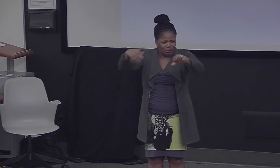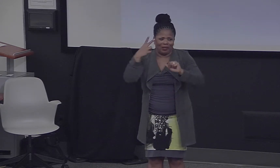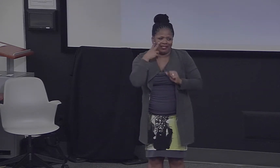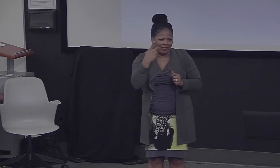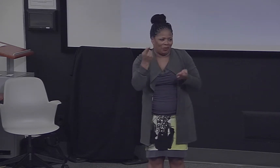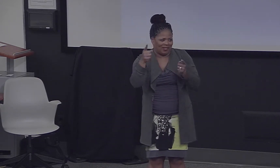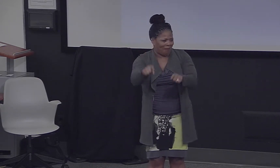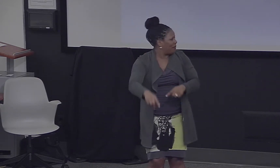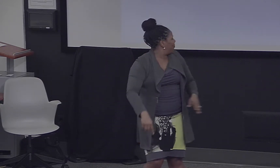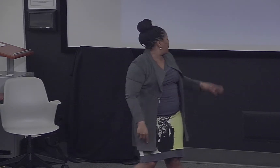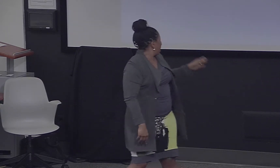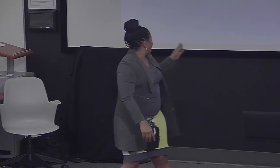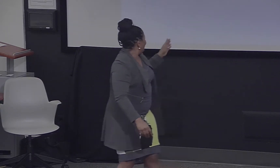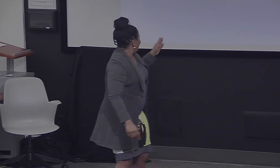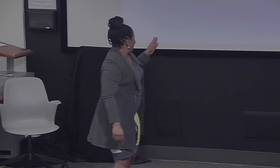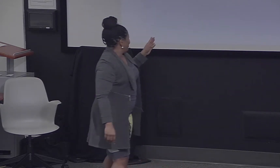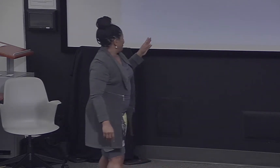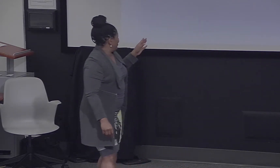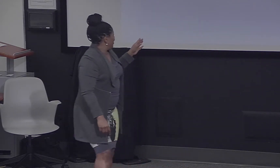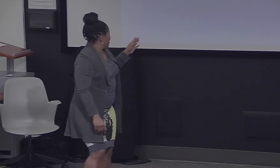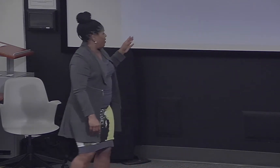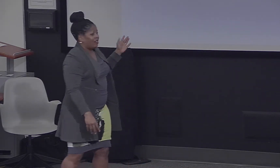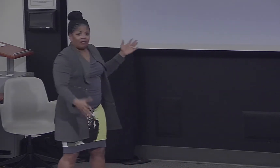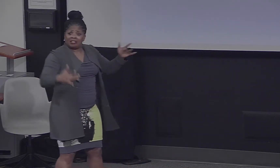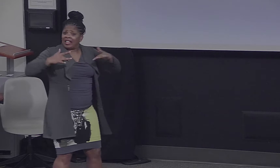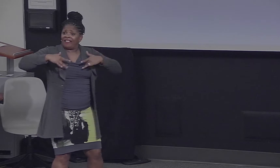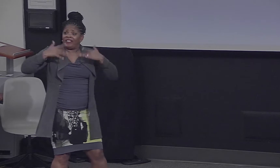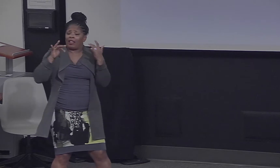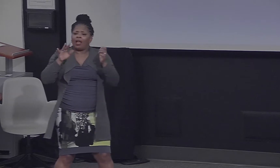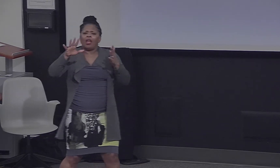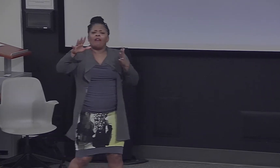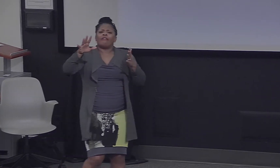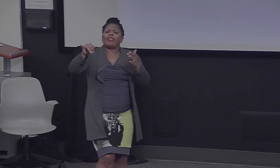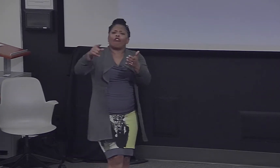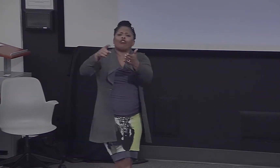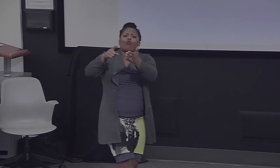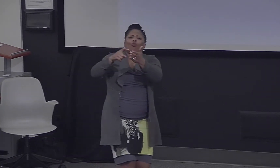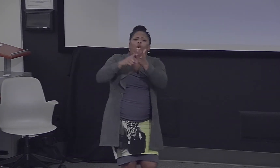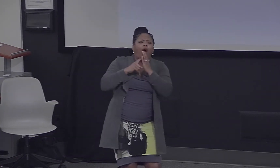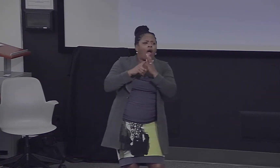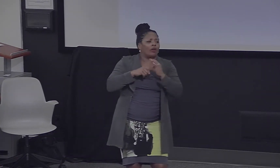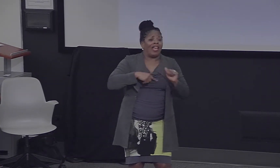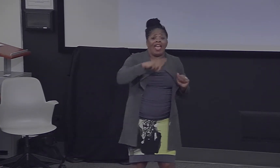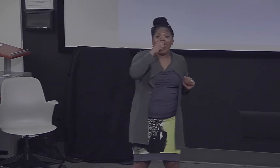accessible for us to understand what is going on in interpreter scheduling.